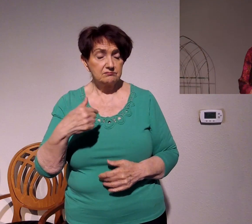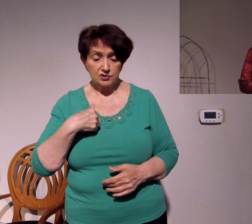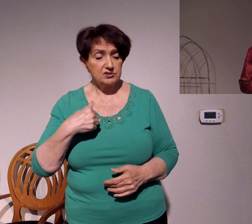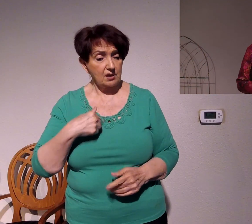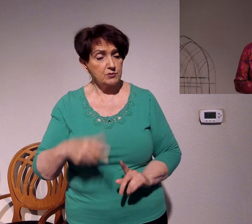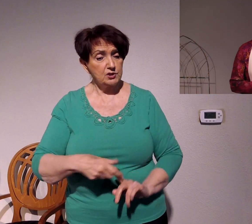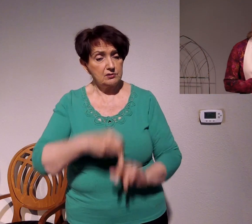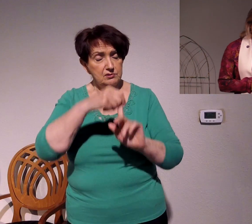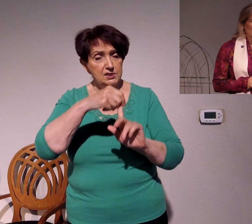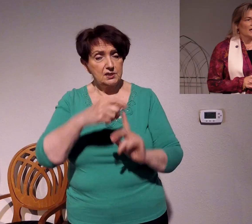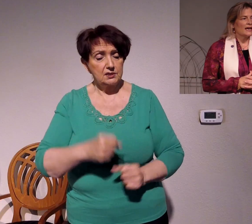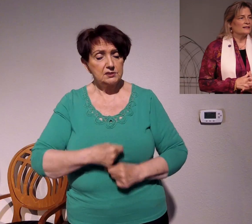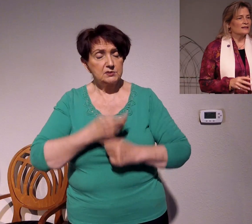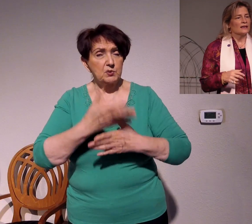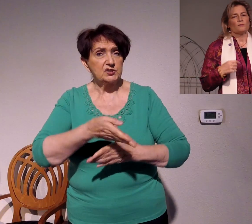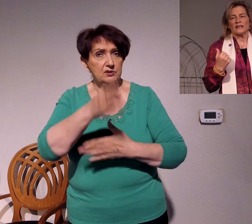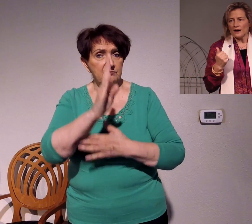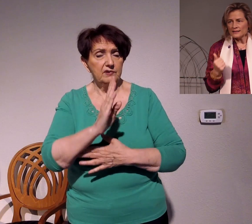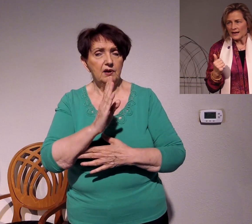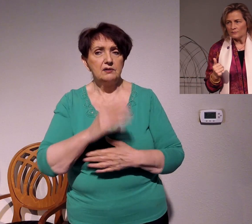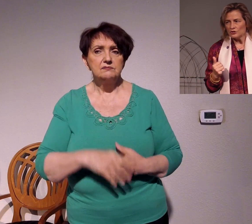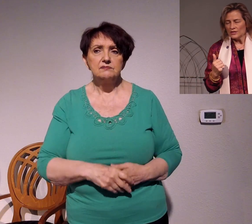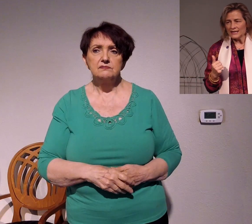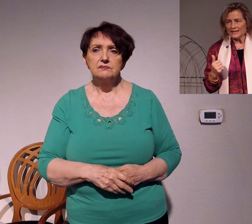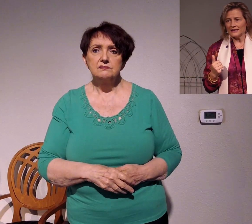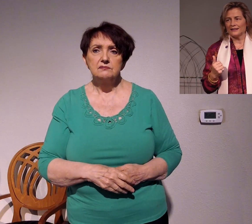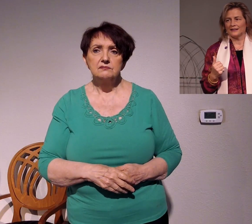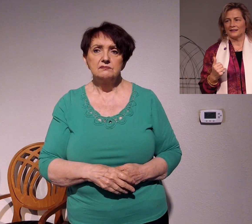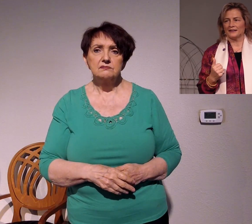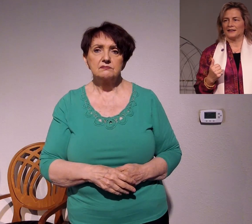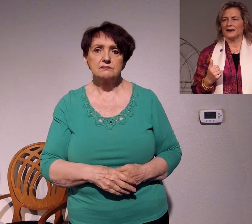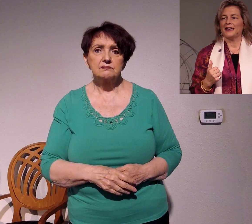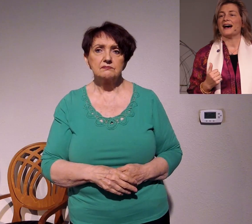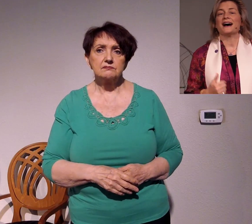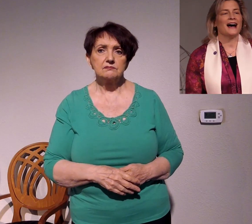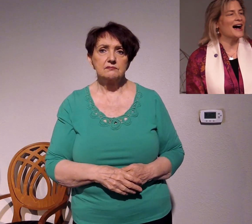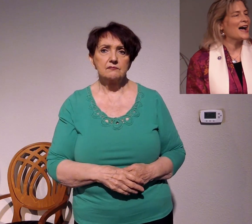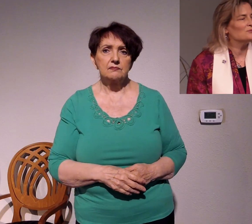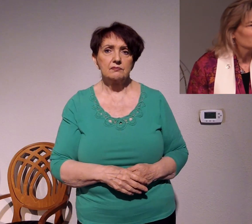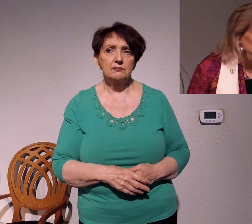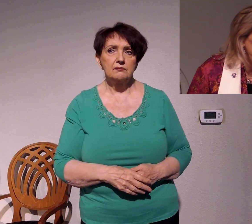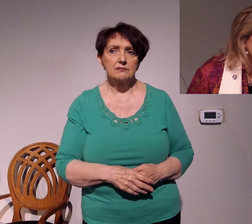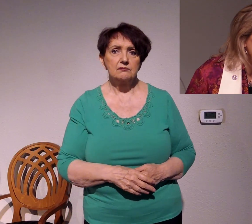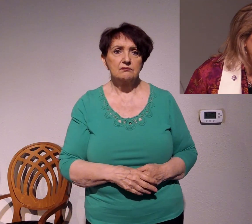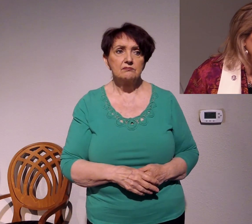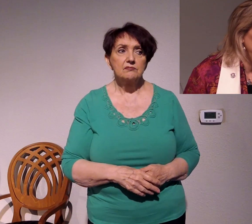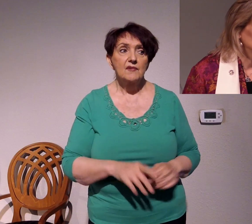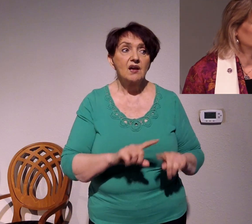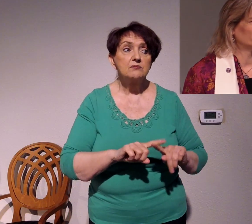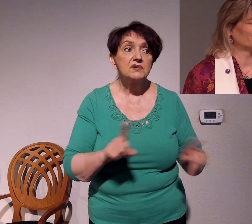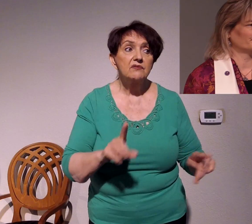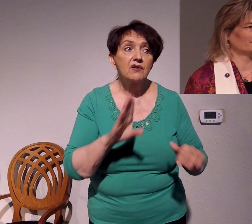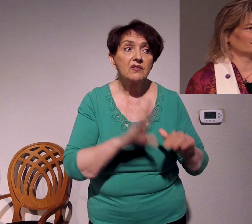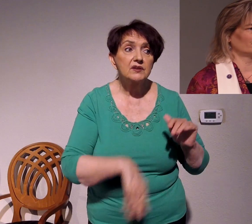it. And because I'm unique, I'm different than you.